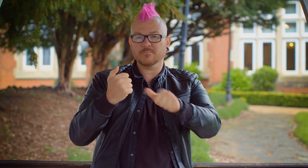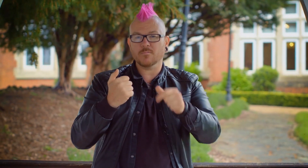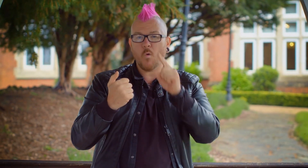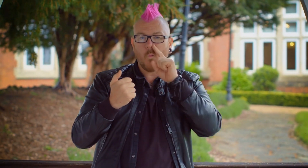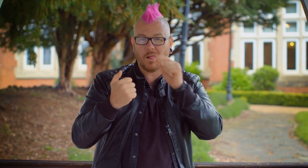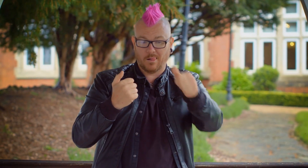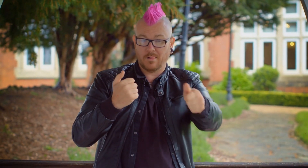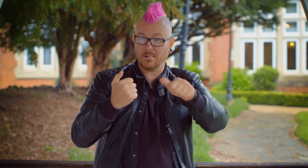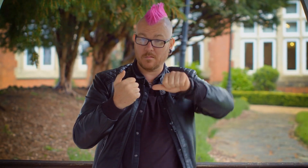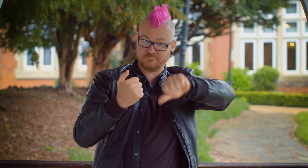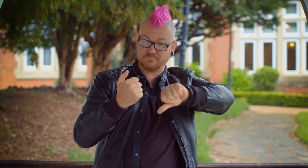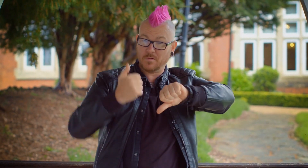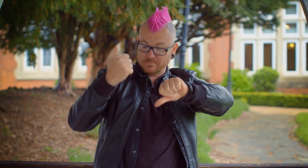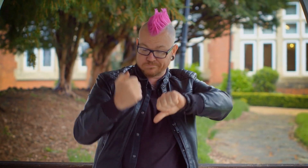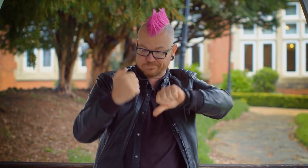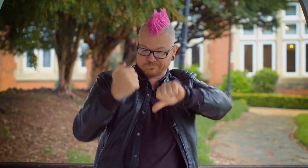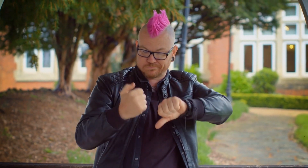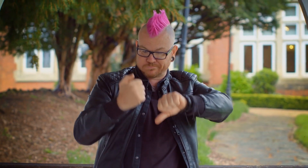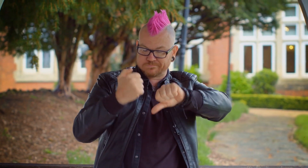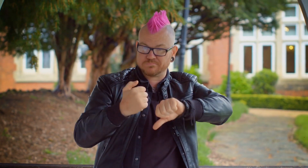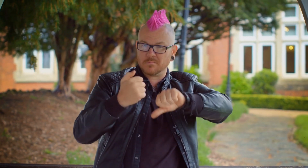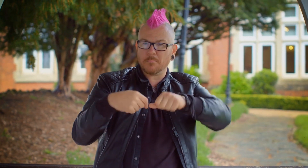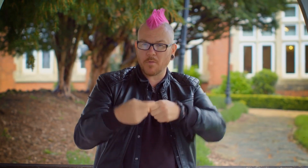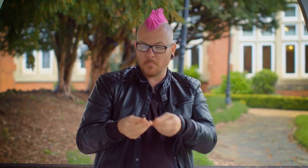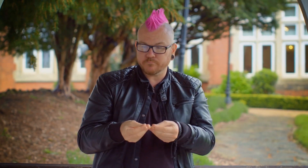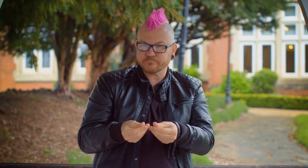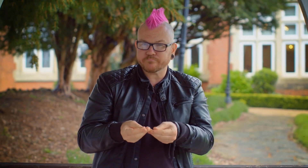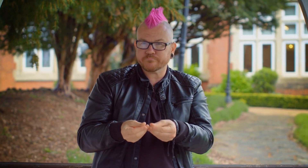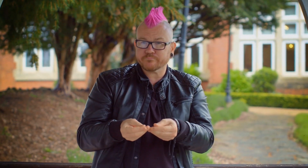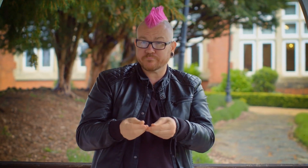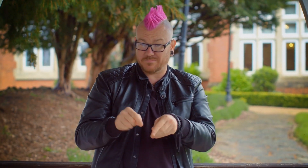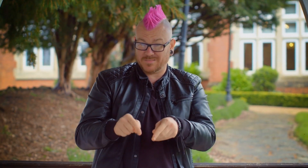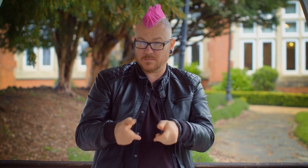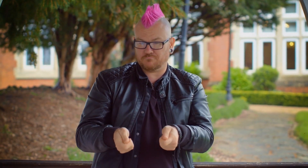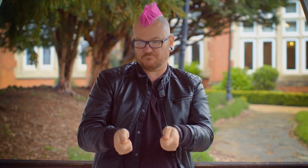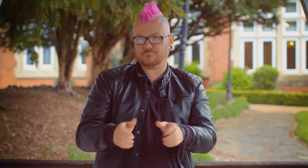Keep blending while you slowly add some oil. Stop when you have a paste.